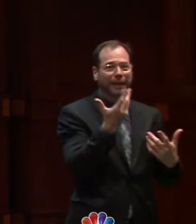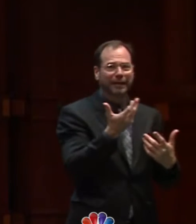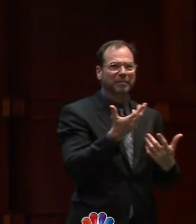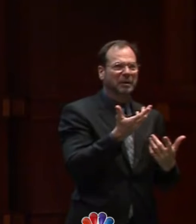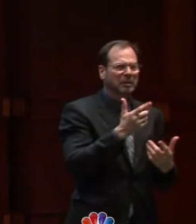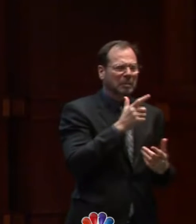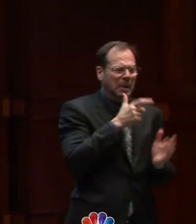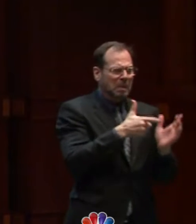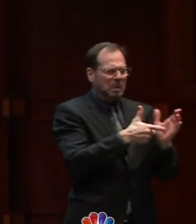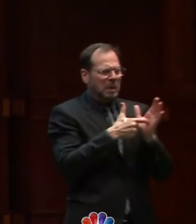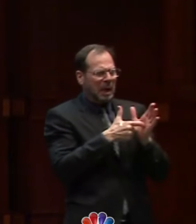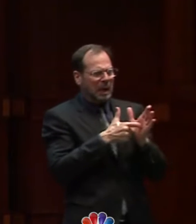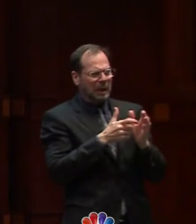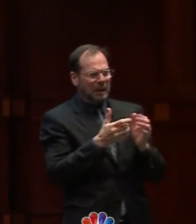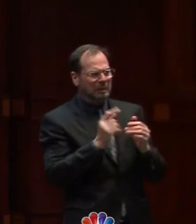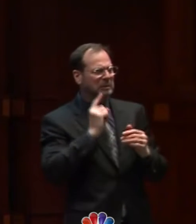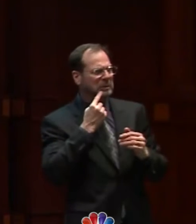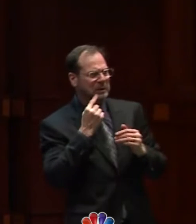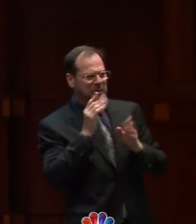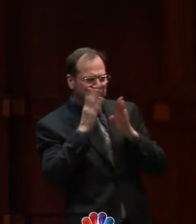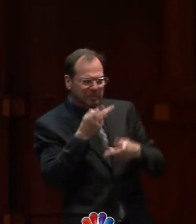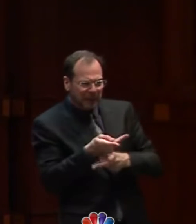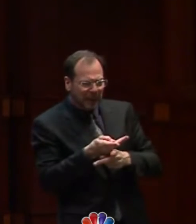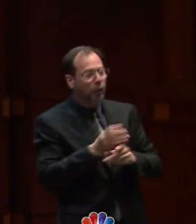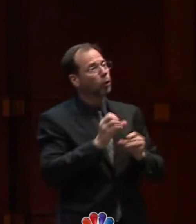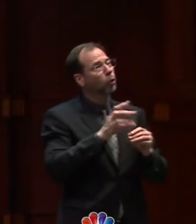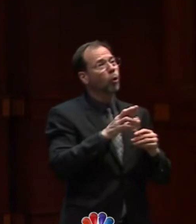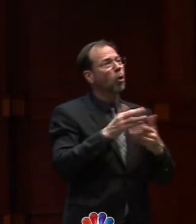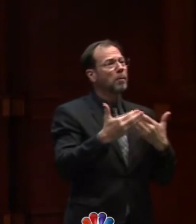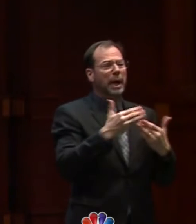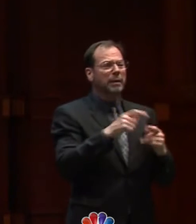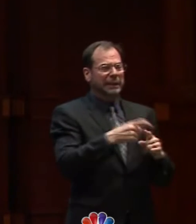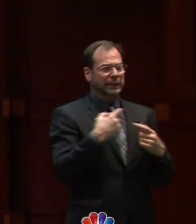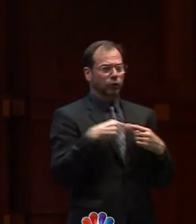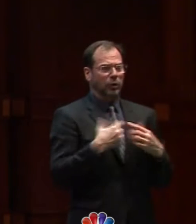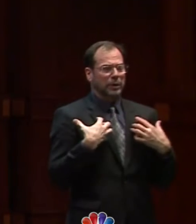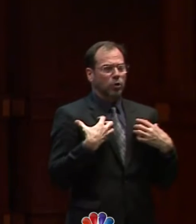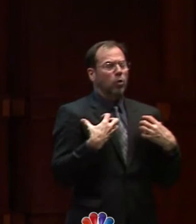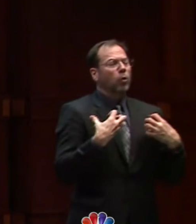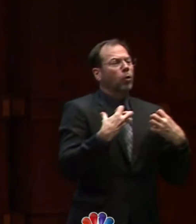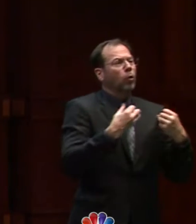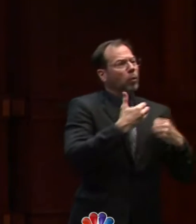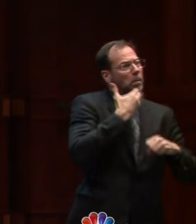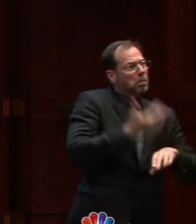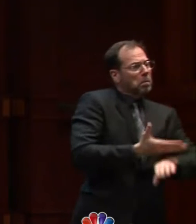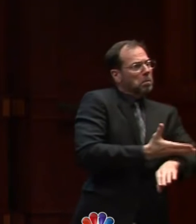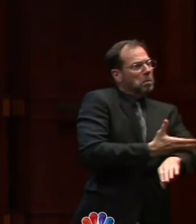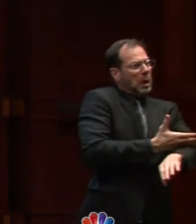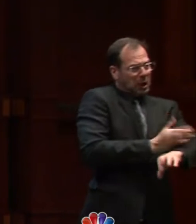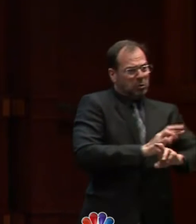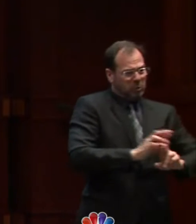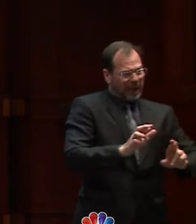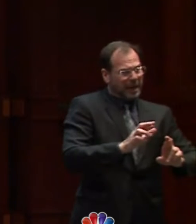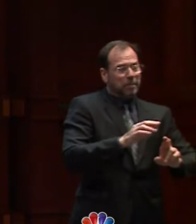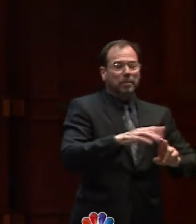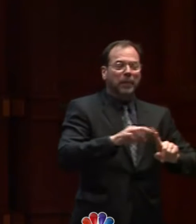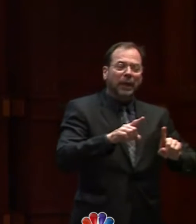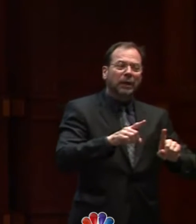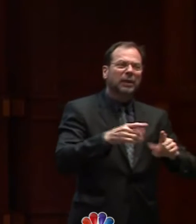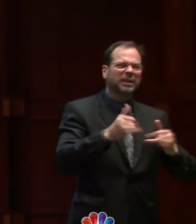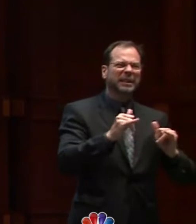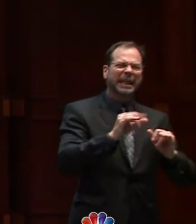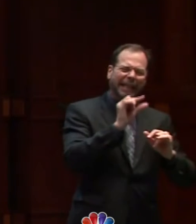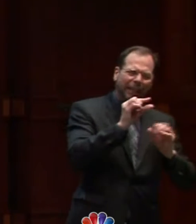not requiring a whole lot of extra care or they're actually getting over an episode of COVID-19 and on the way out, but they don't require